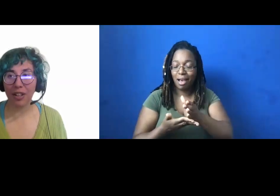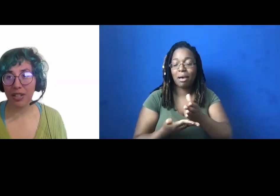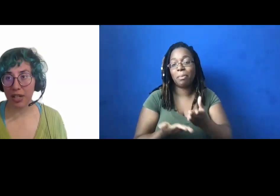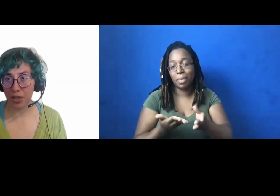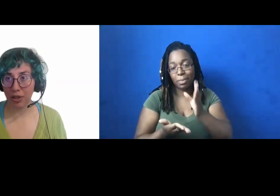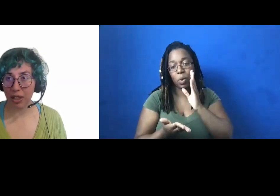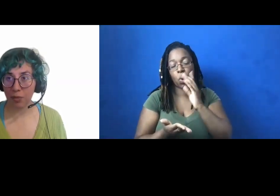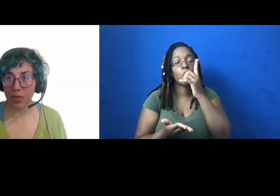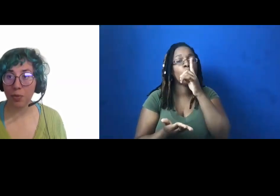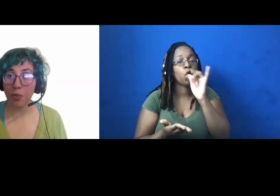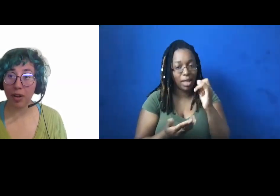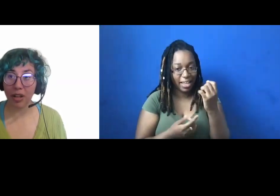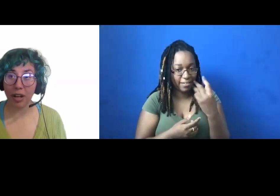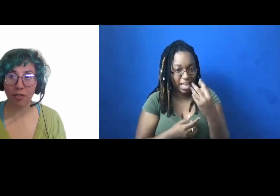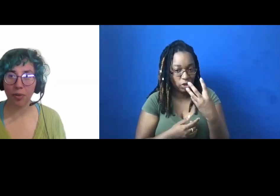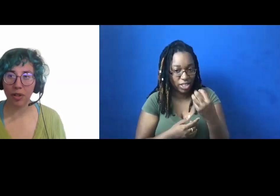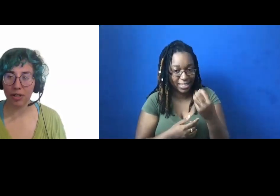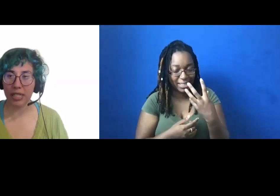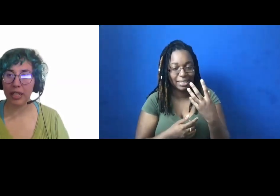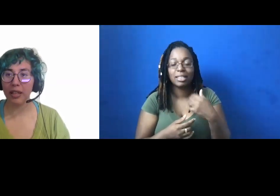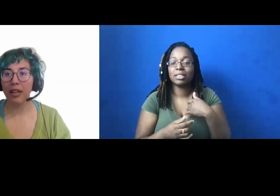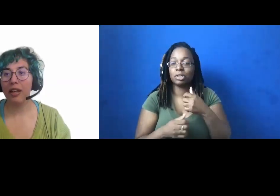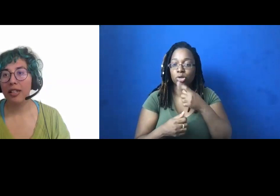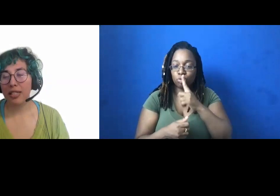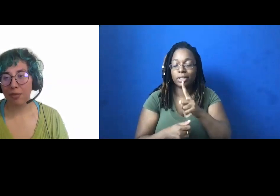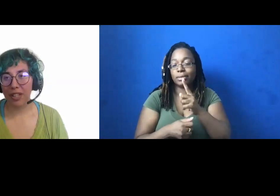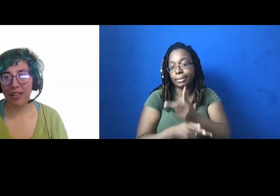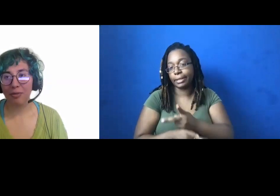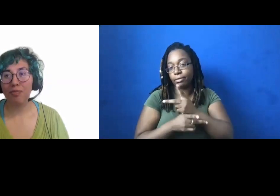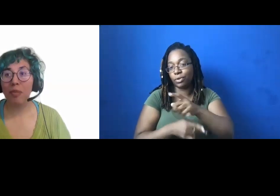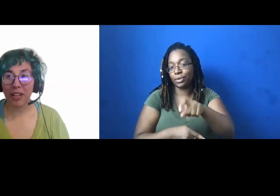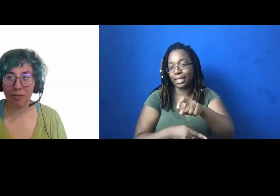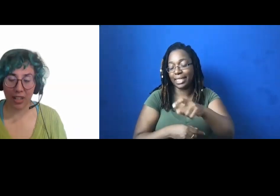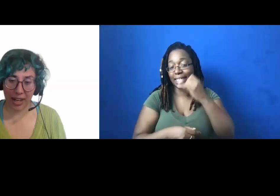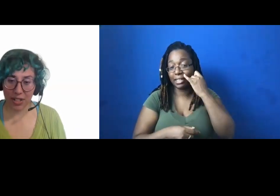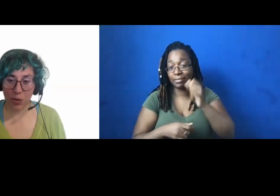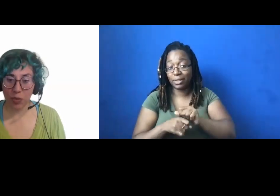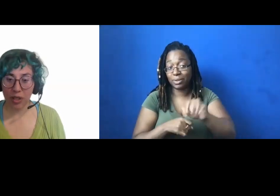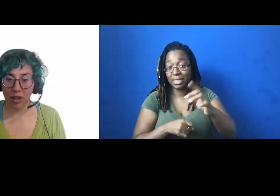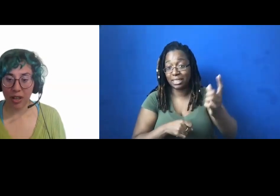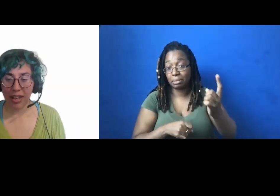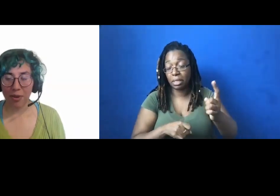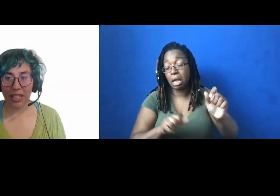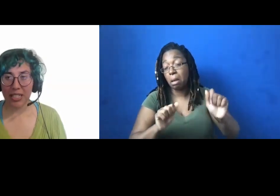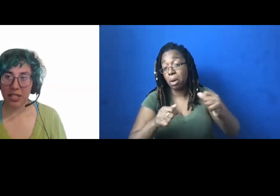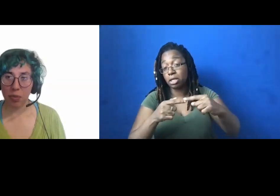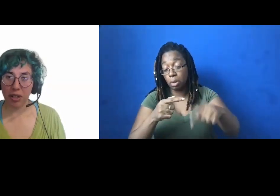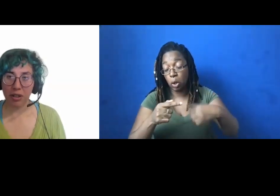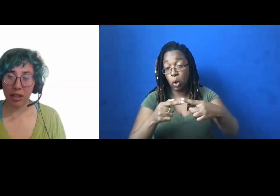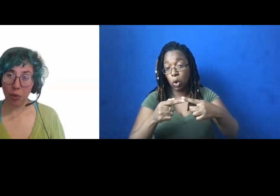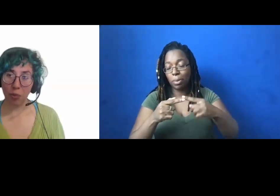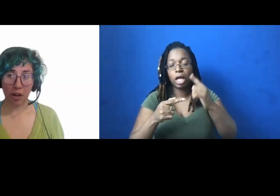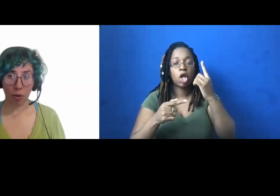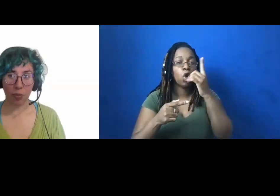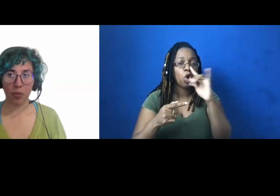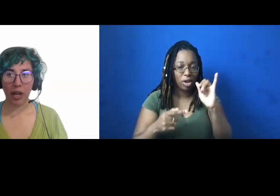flashing unintentionally. So be very careful when you're sending something that might flash. It really does depend on